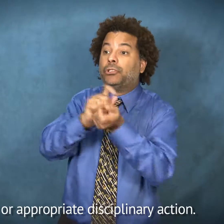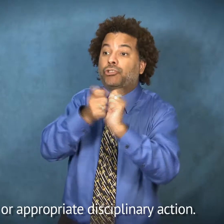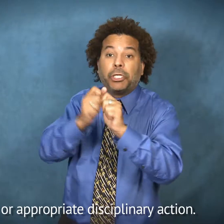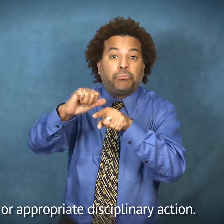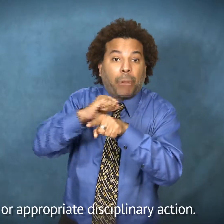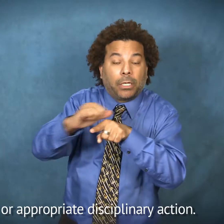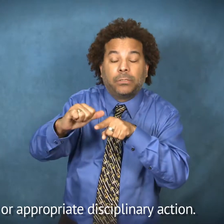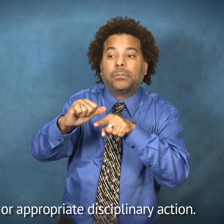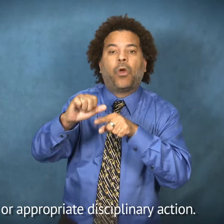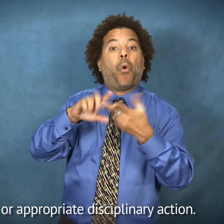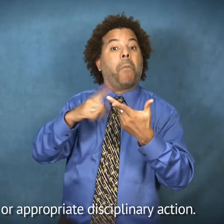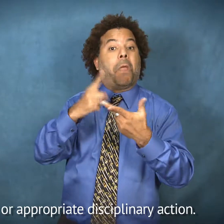appropriate disciplinary action.